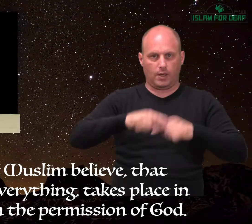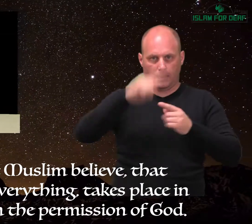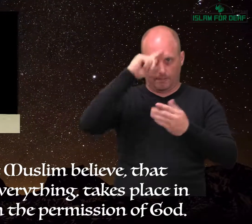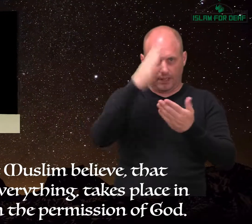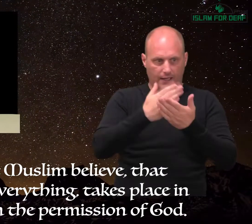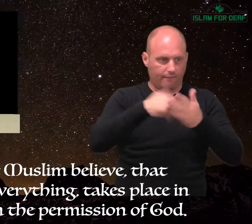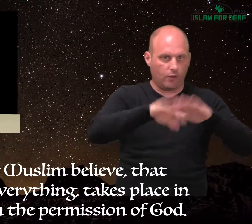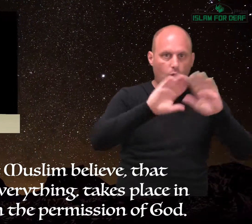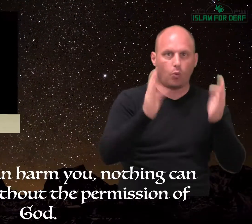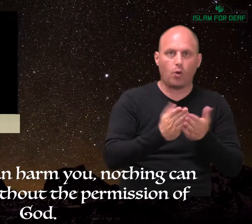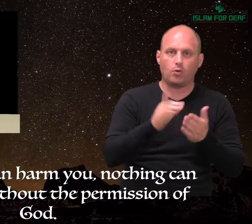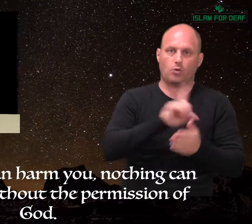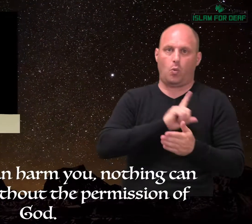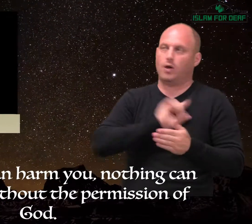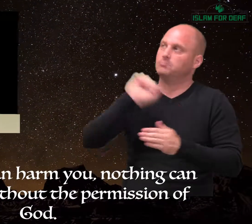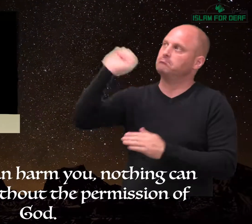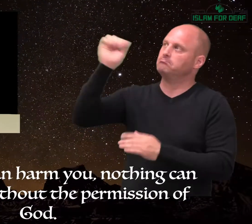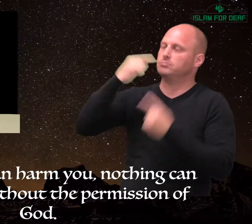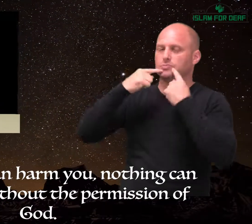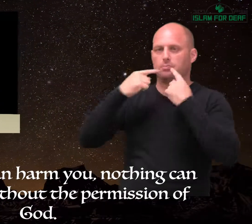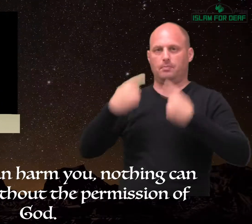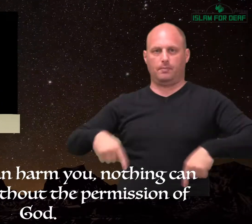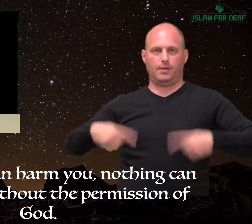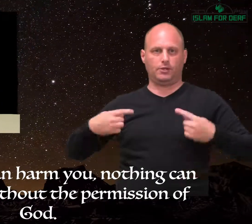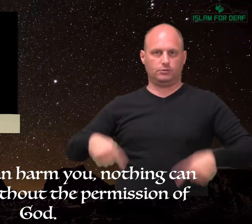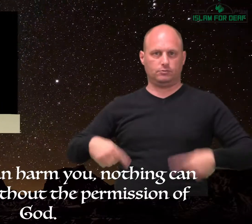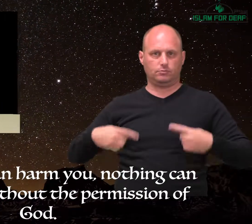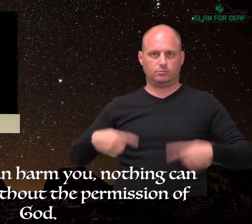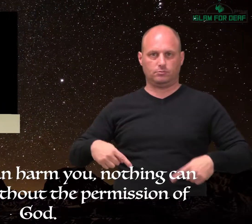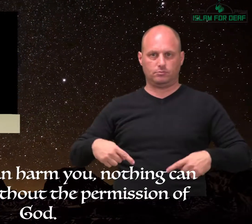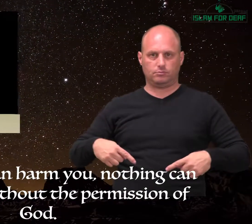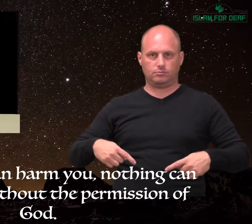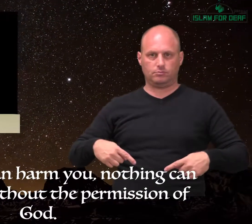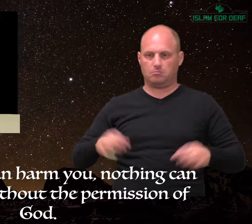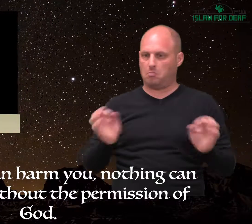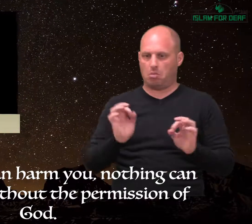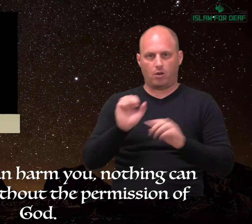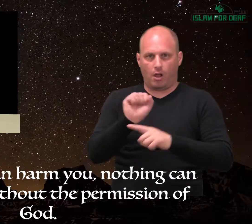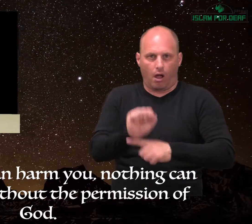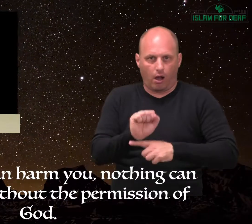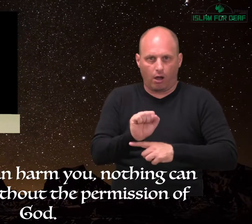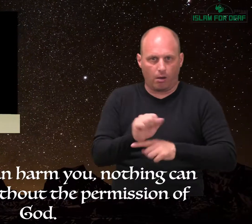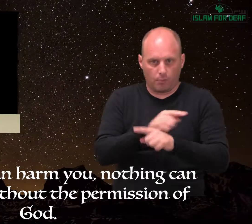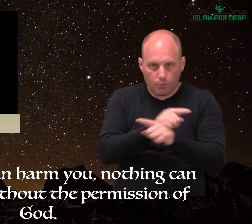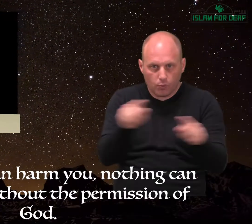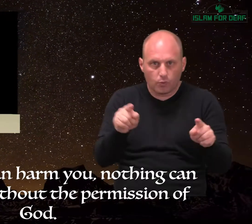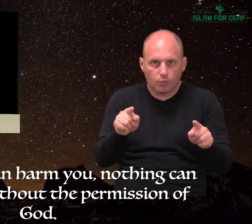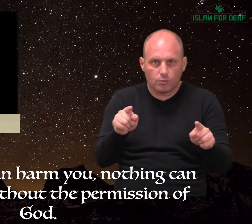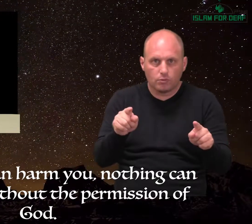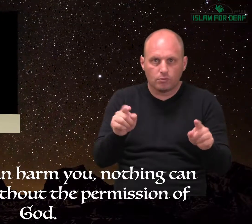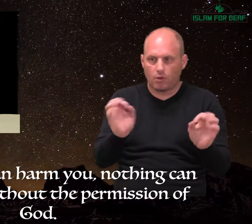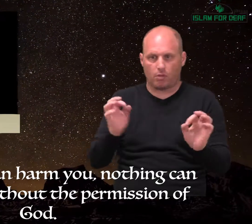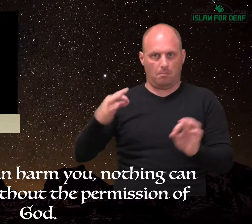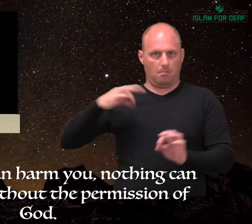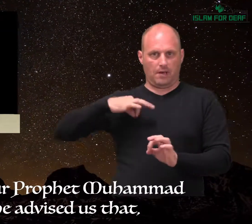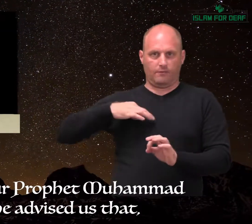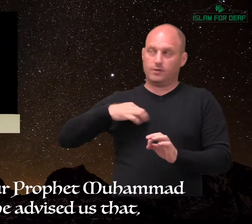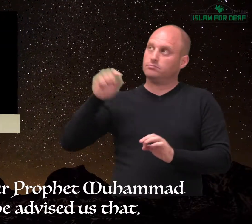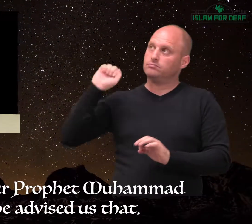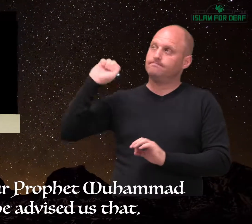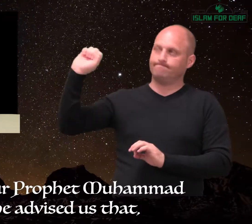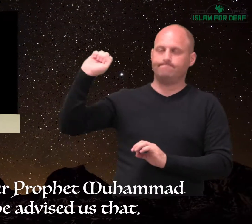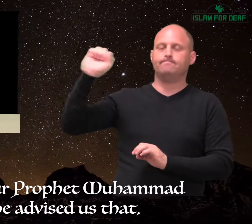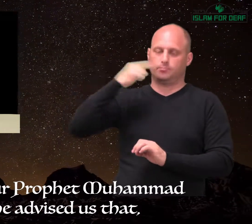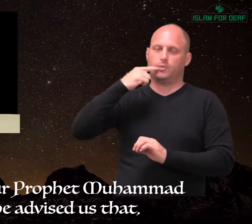world with the permission of God. And nothing can harm you, nothing can benefit you without the permission of God.